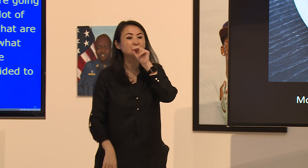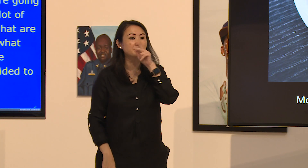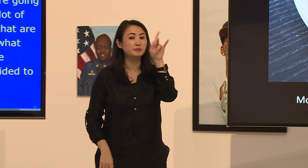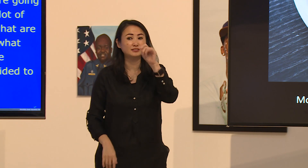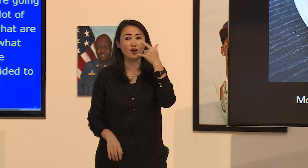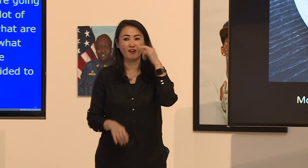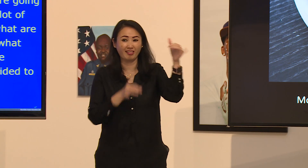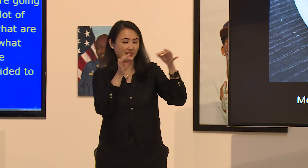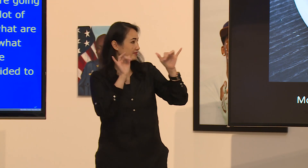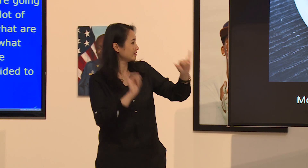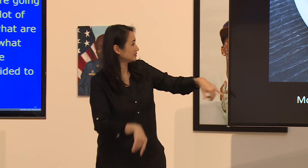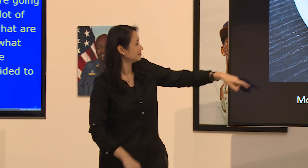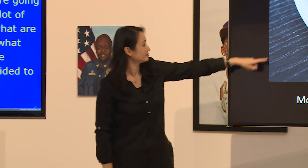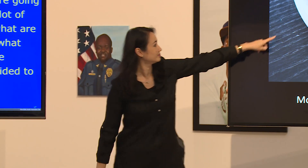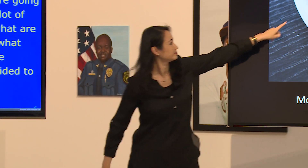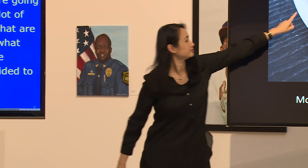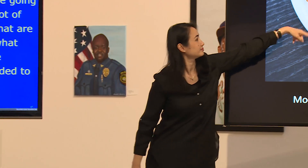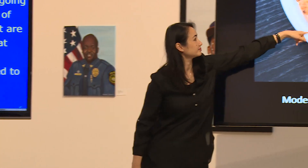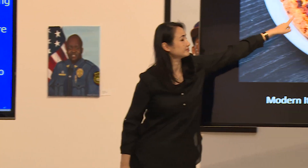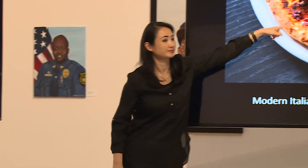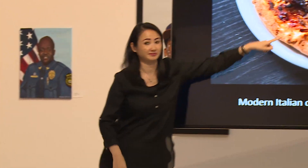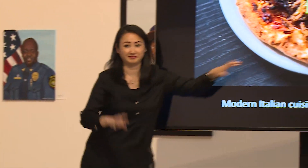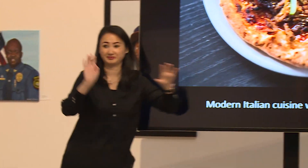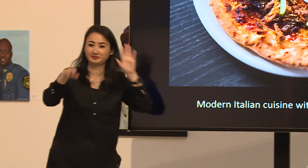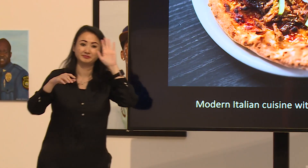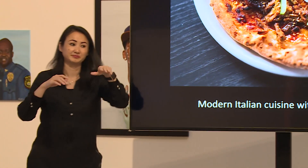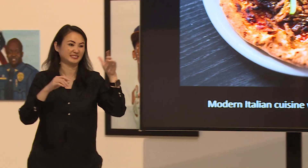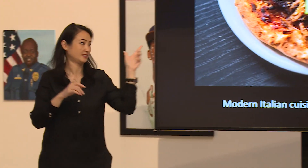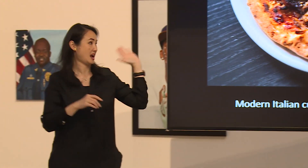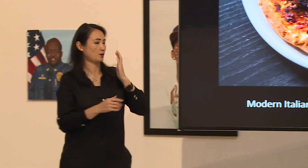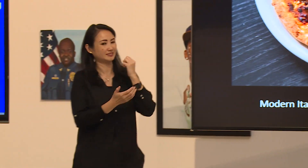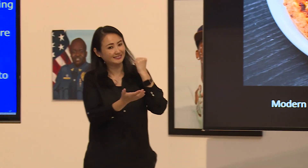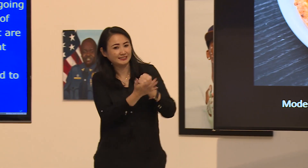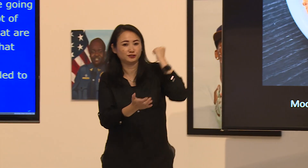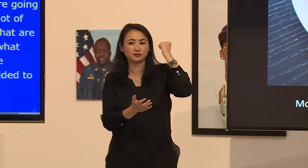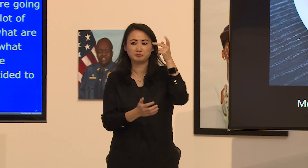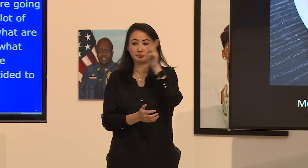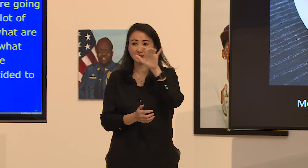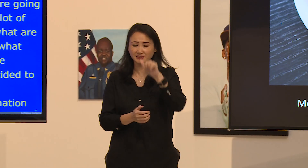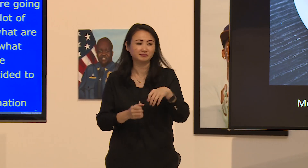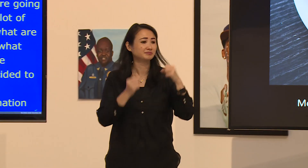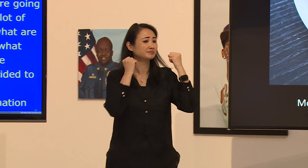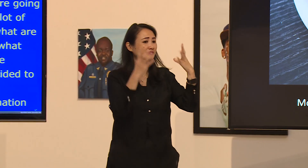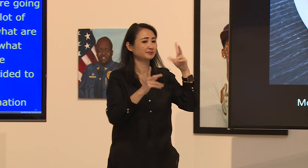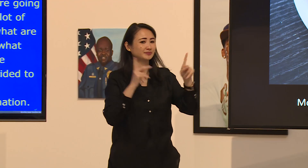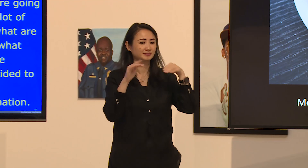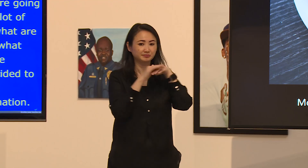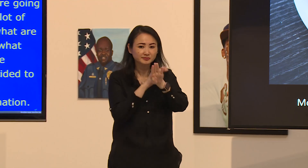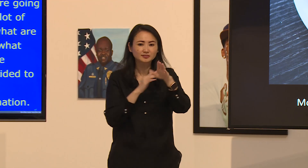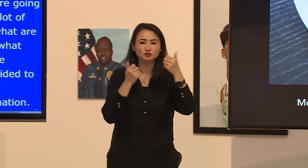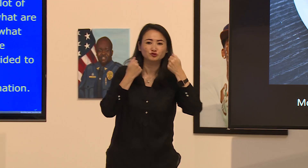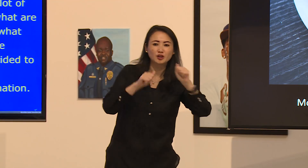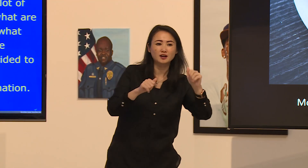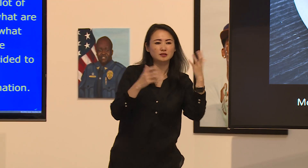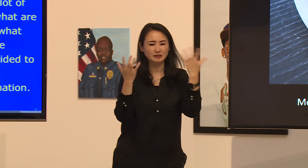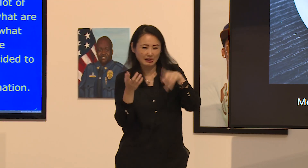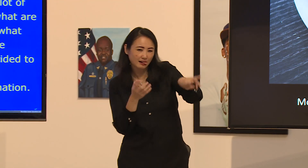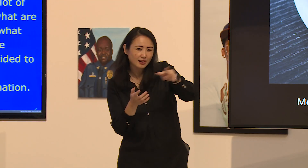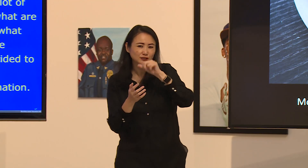This pizza, as you see here, is the Peking duck. And many people come in and look at it and they're like, I don't know about this,